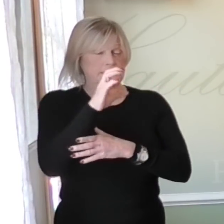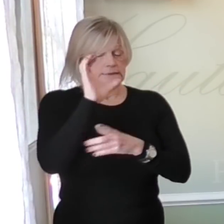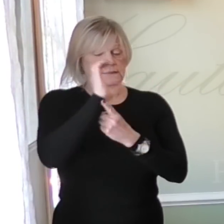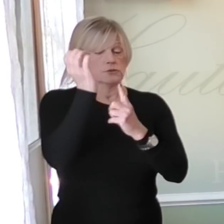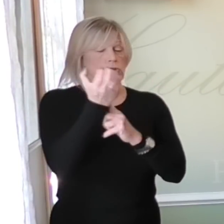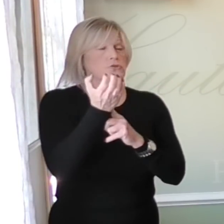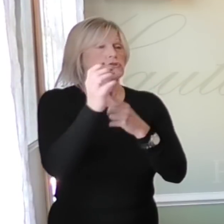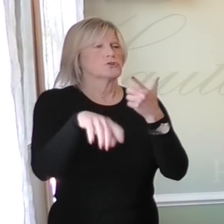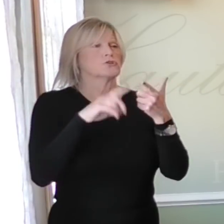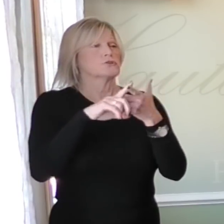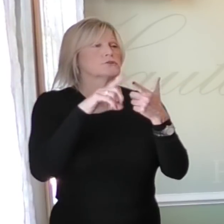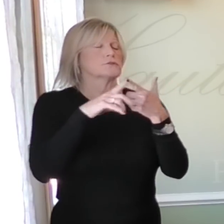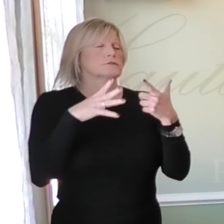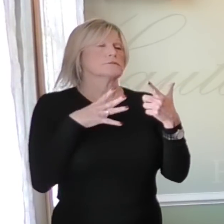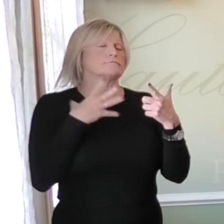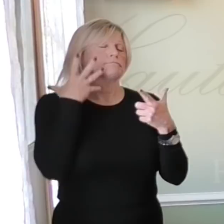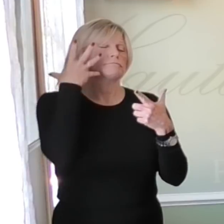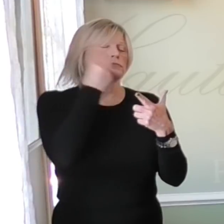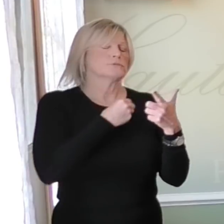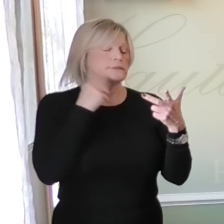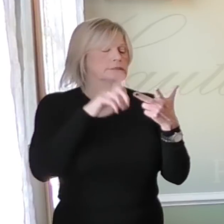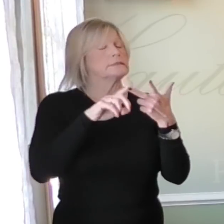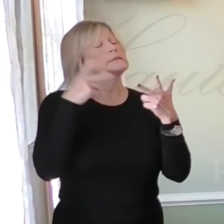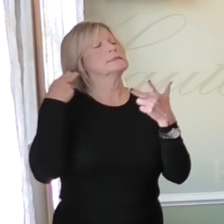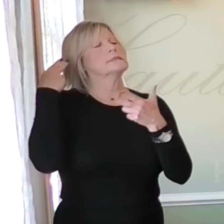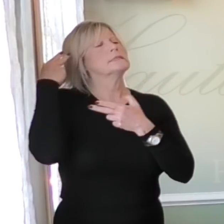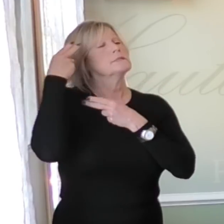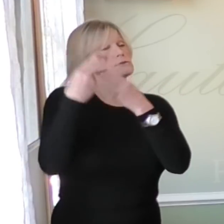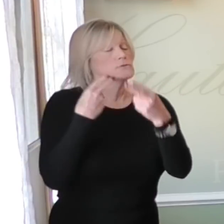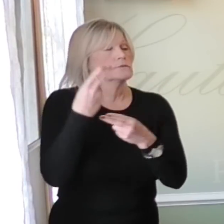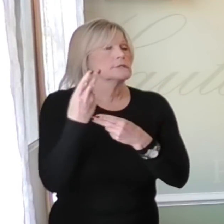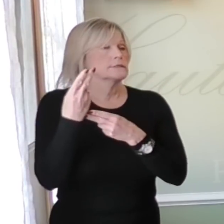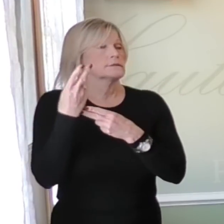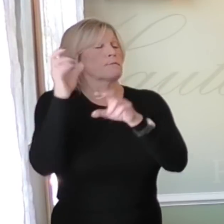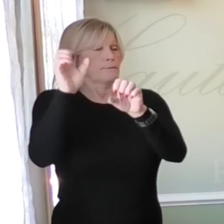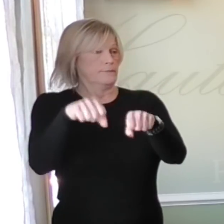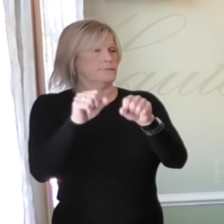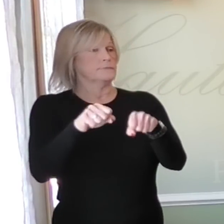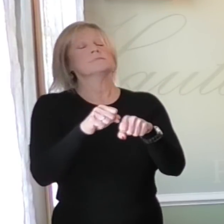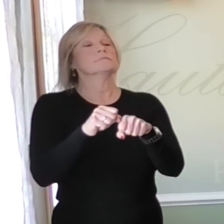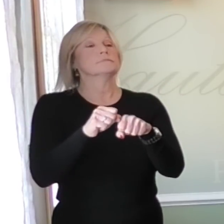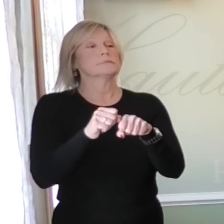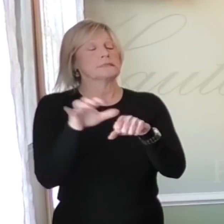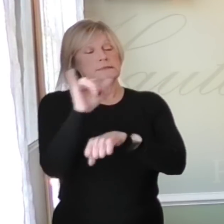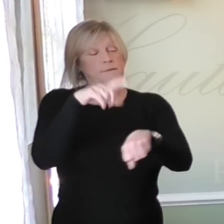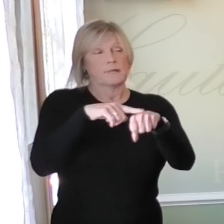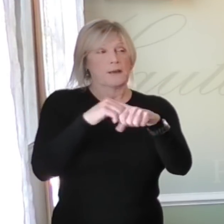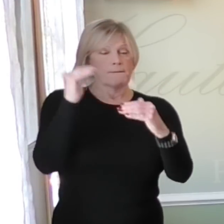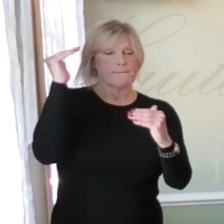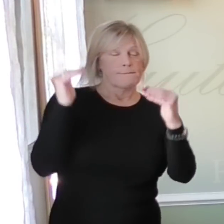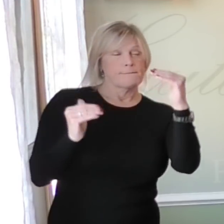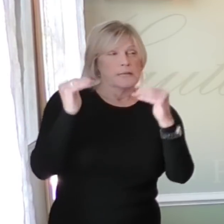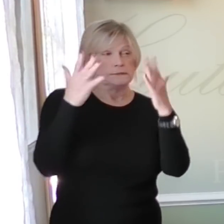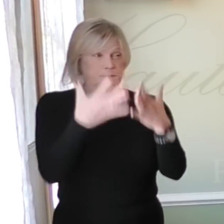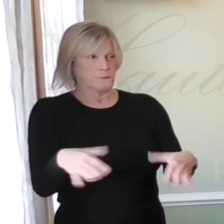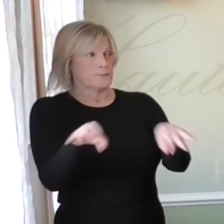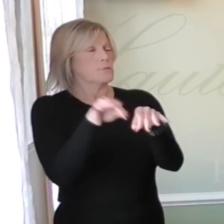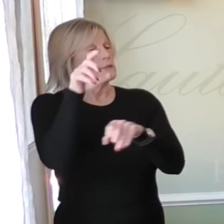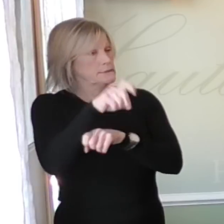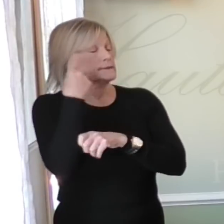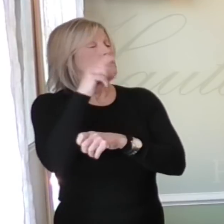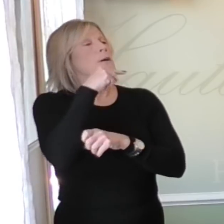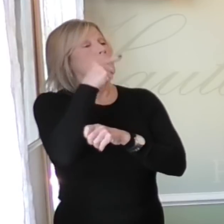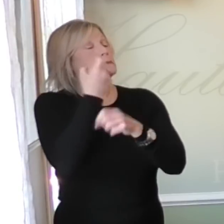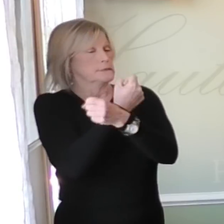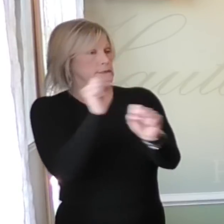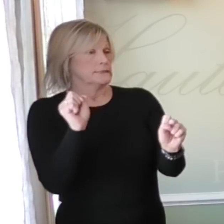culture, charm, and history as possible while balancing that important need for public